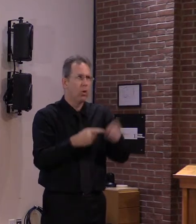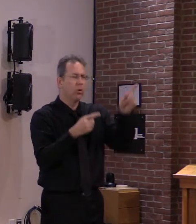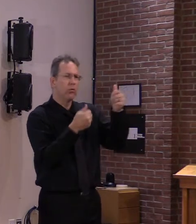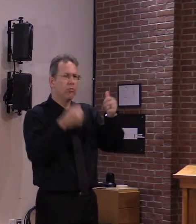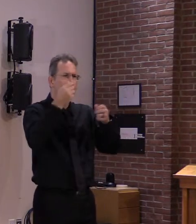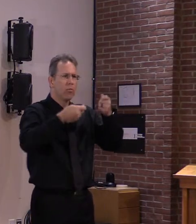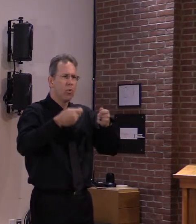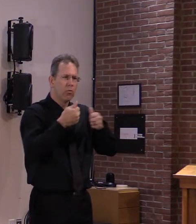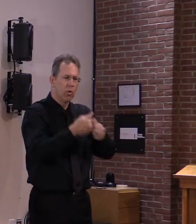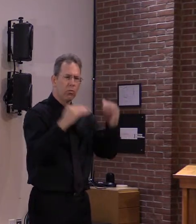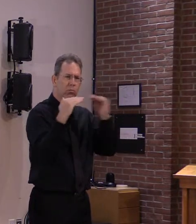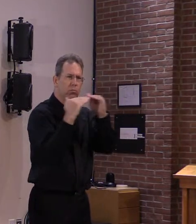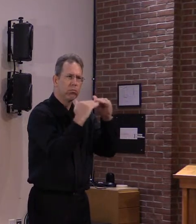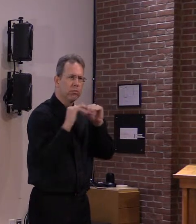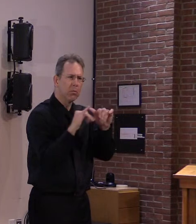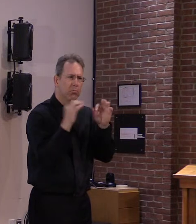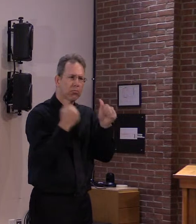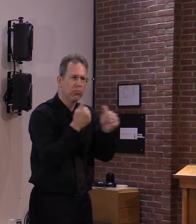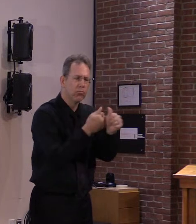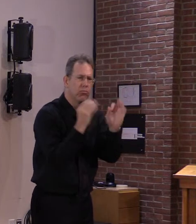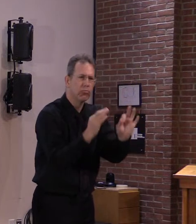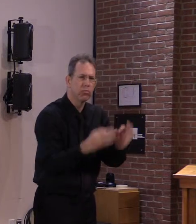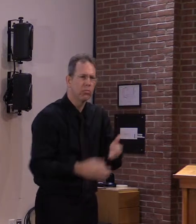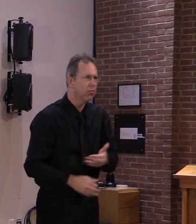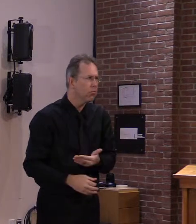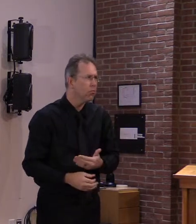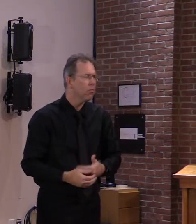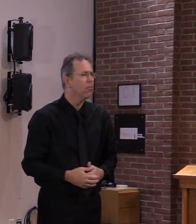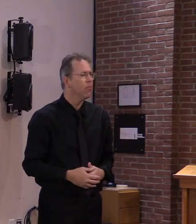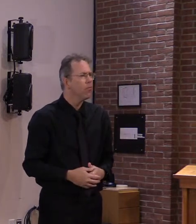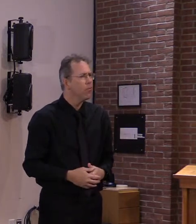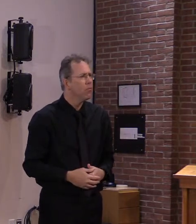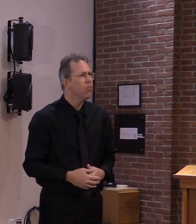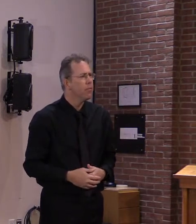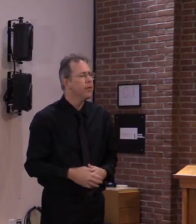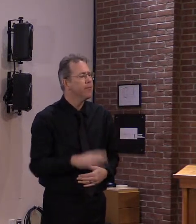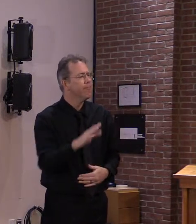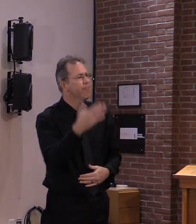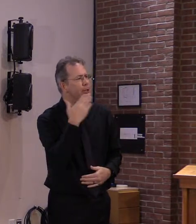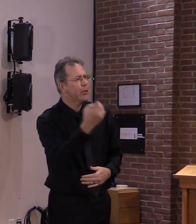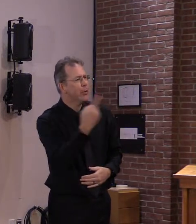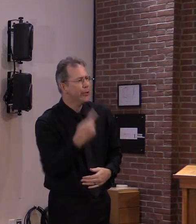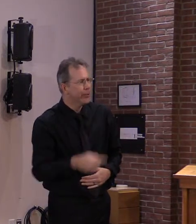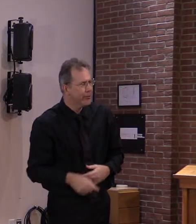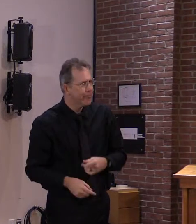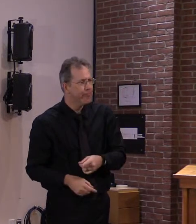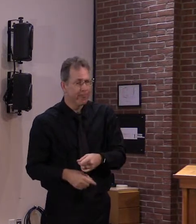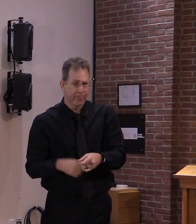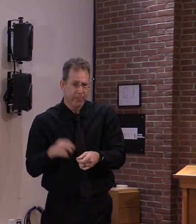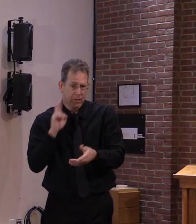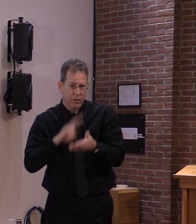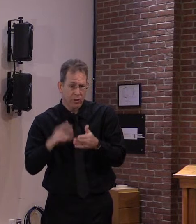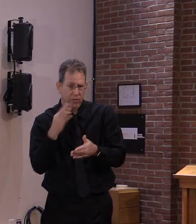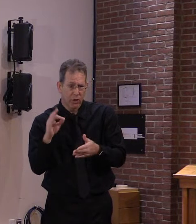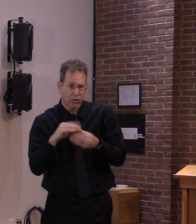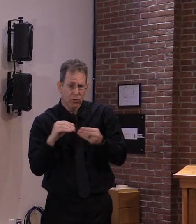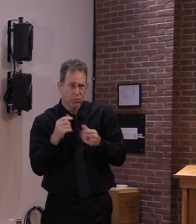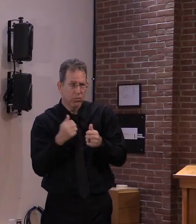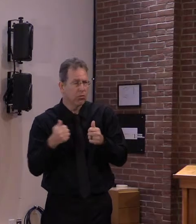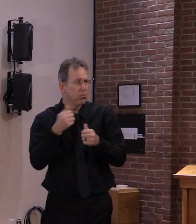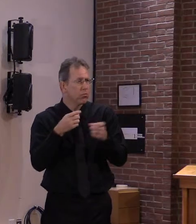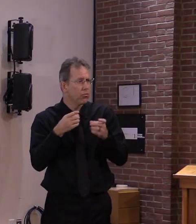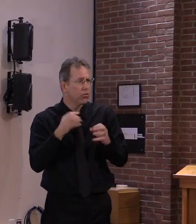to branch out in terms of our testing, on-demand testing that we've done over the last week and continue to do